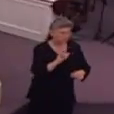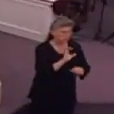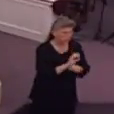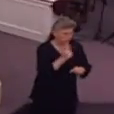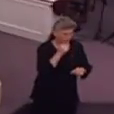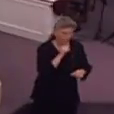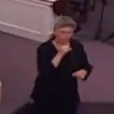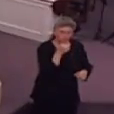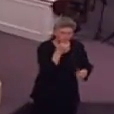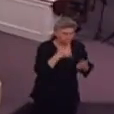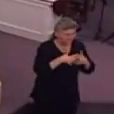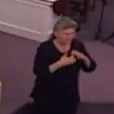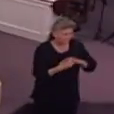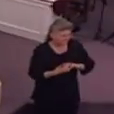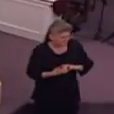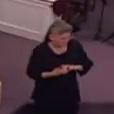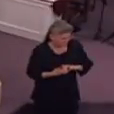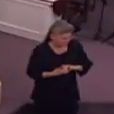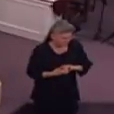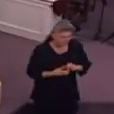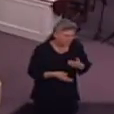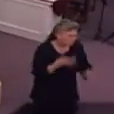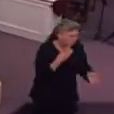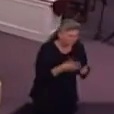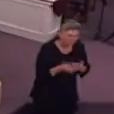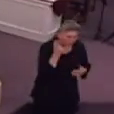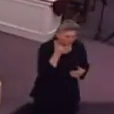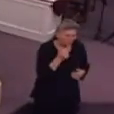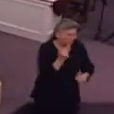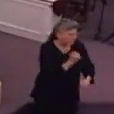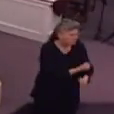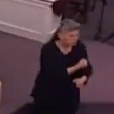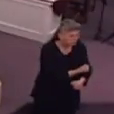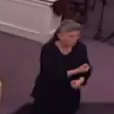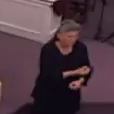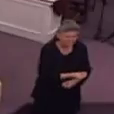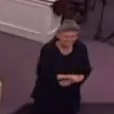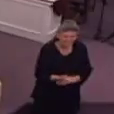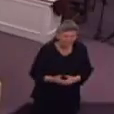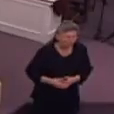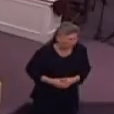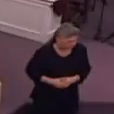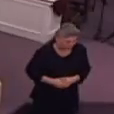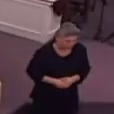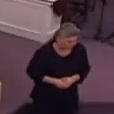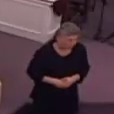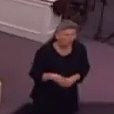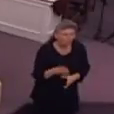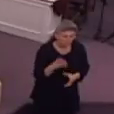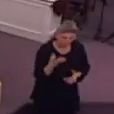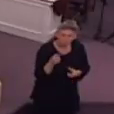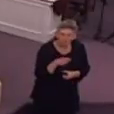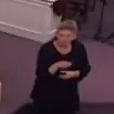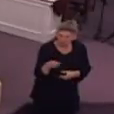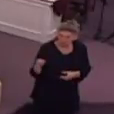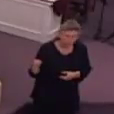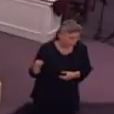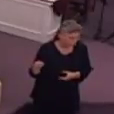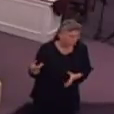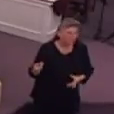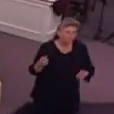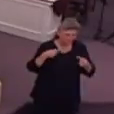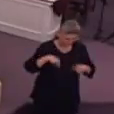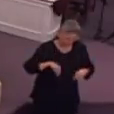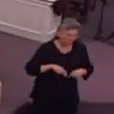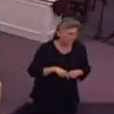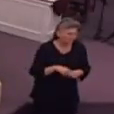misfits. Come on, it doesn't matter if you've been a drug dealer. Amen. God wants you in his kingdom. Come on, it